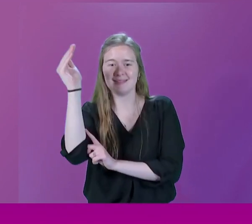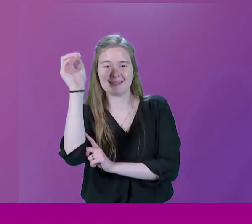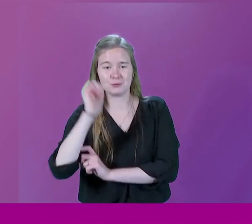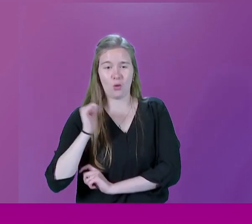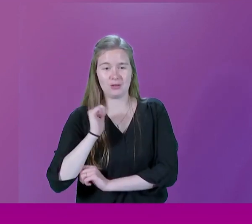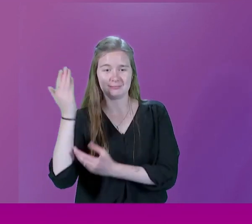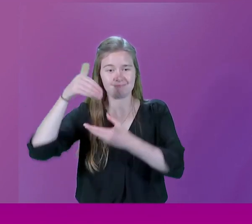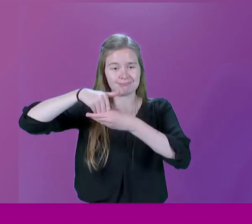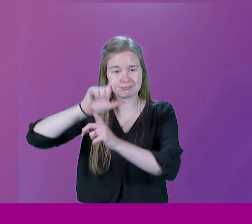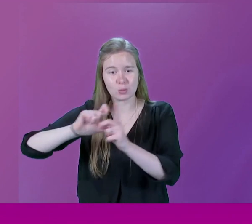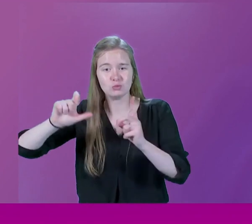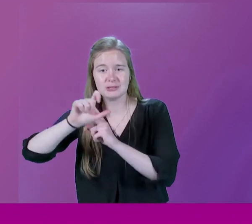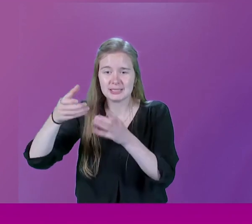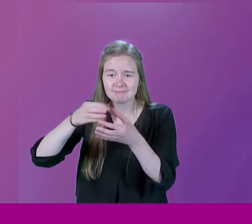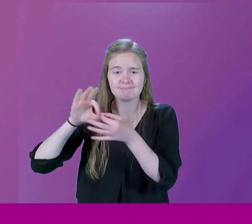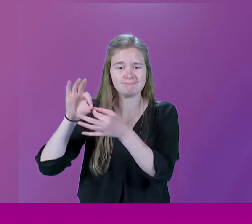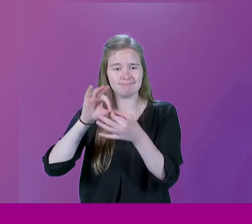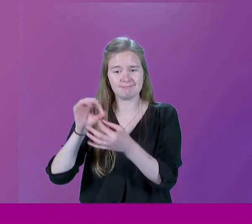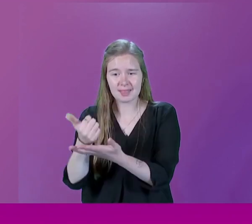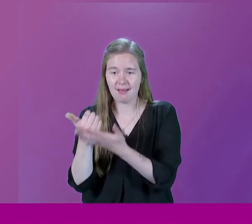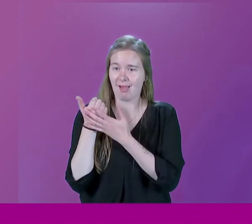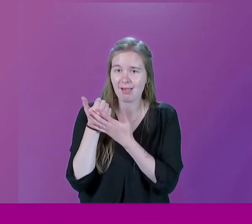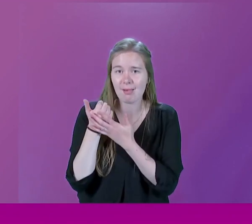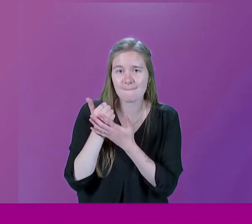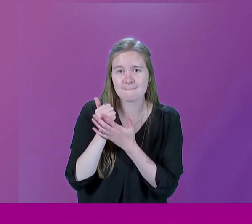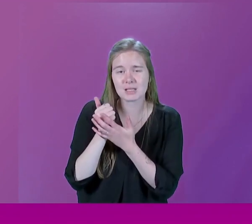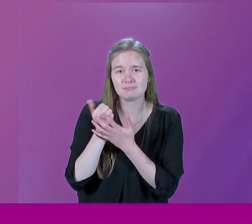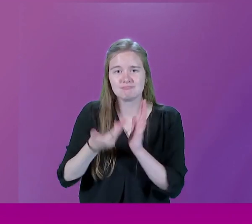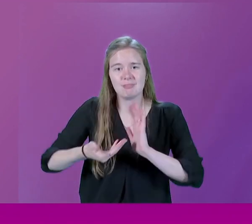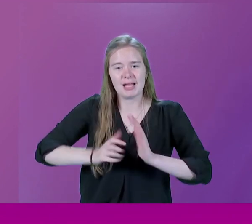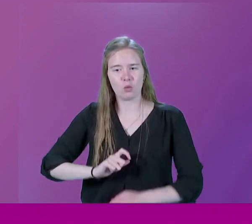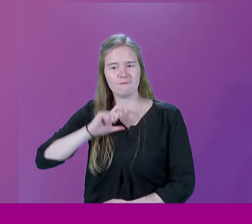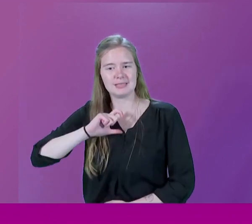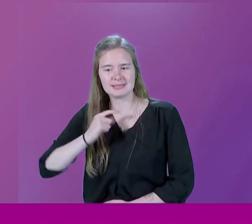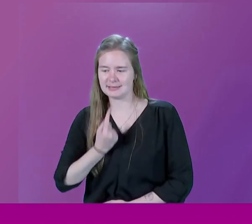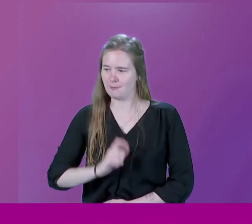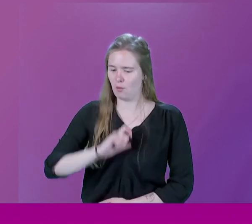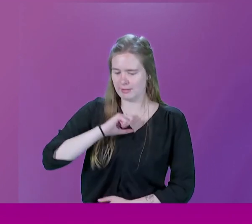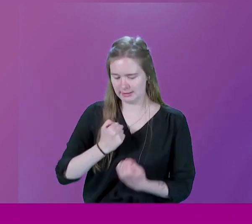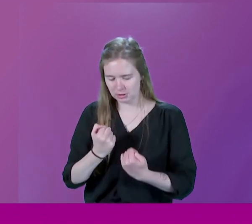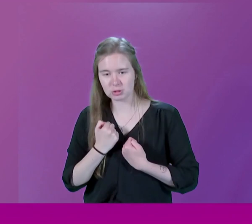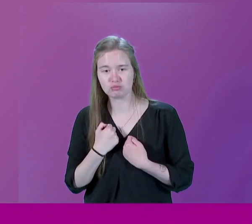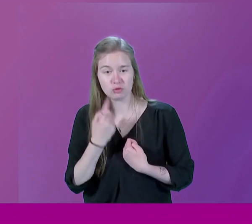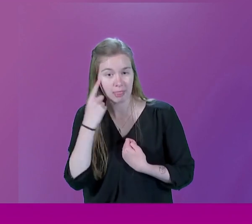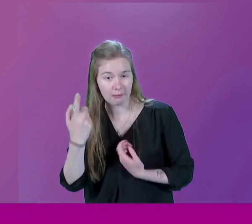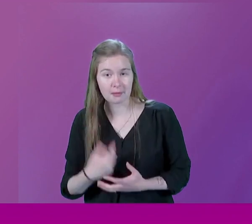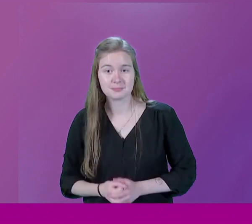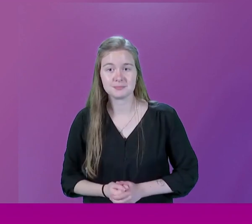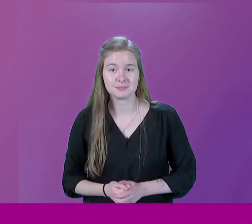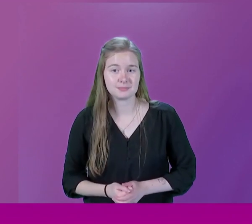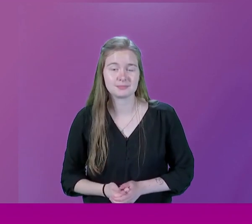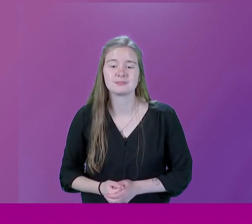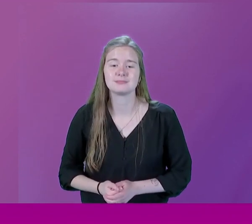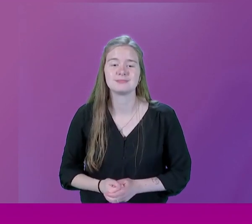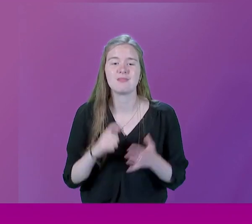time, being a more inclusive community. Did that give a kind of confidence and a self-confidence to you as a young person, do you think? Yes, I think it